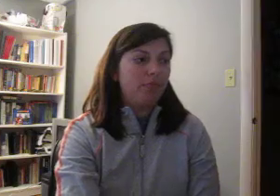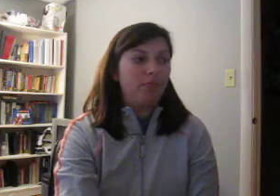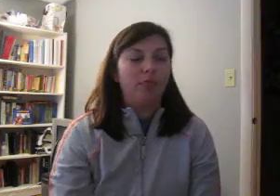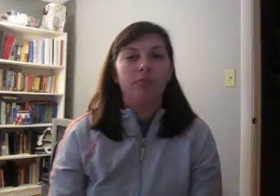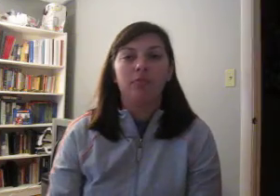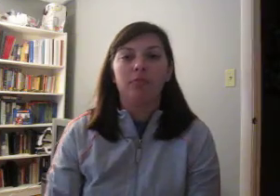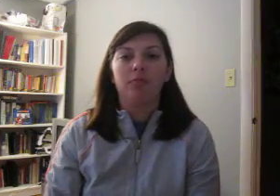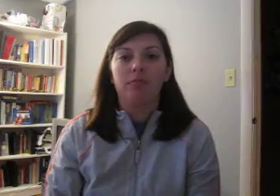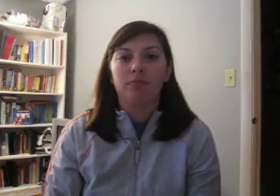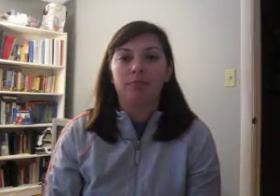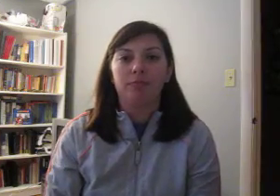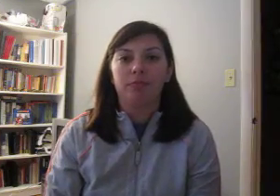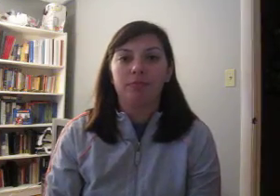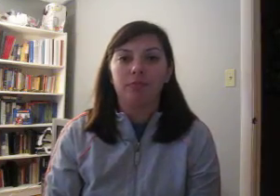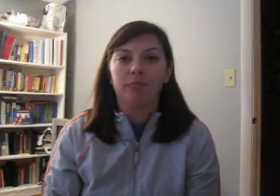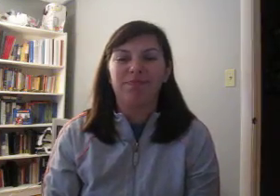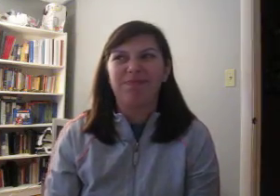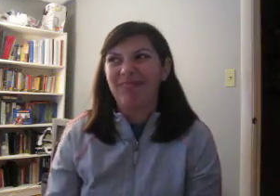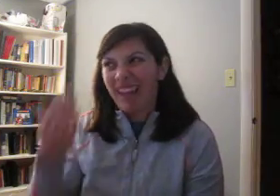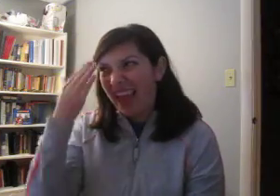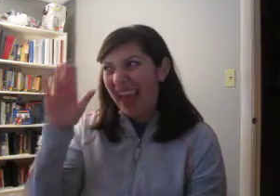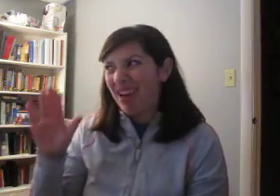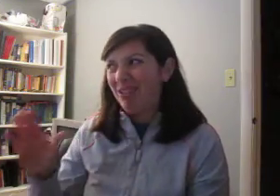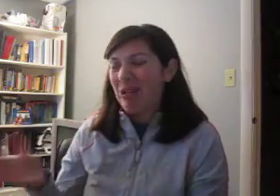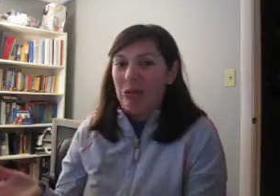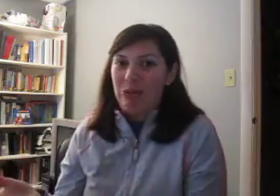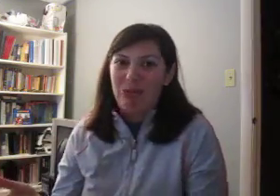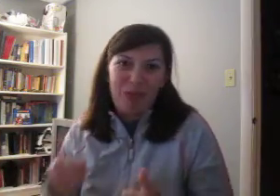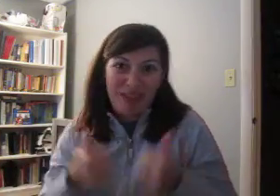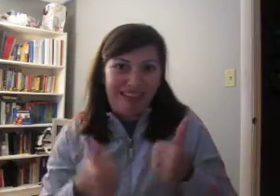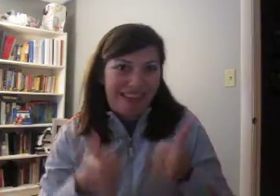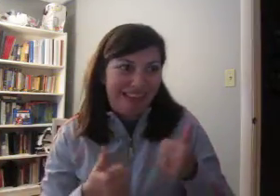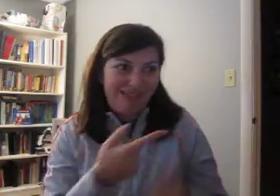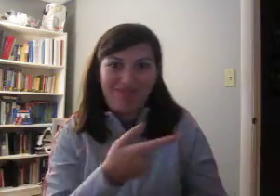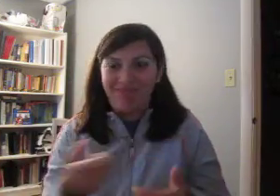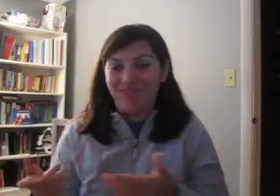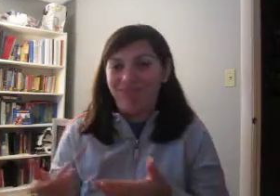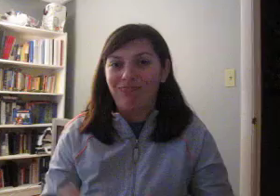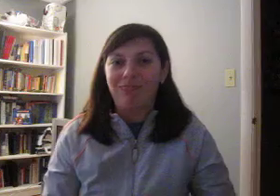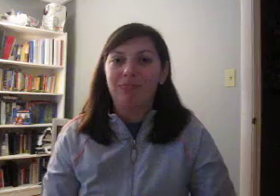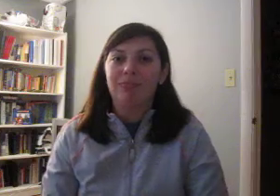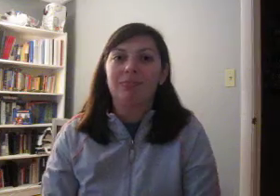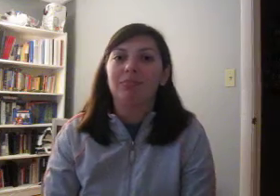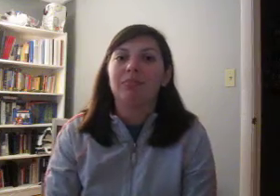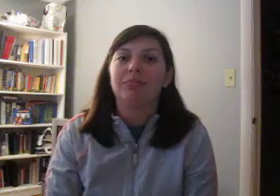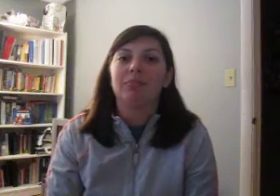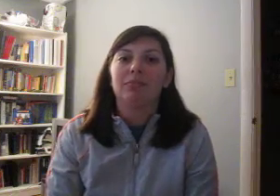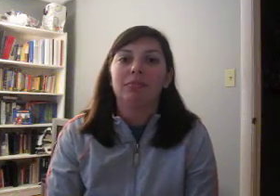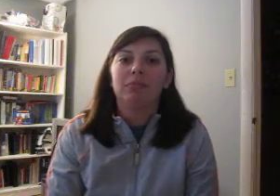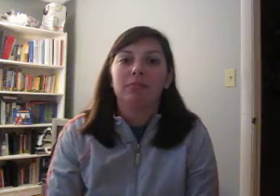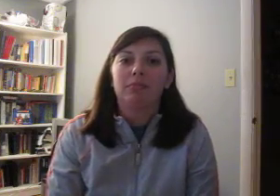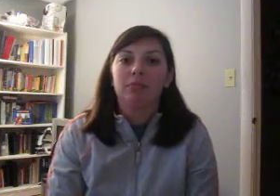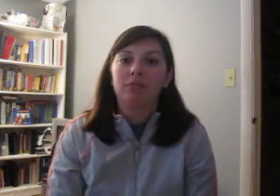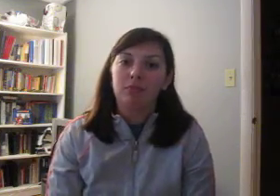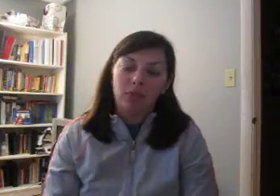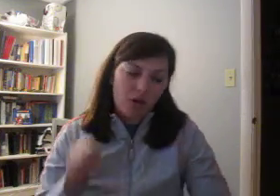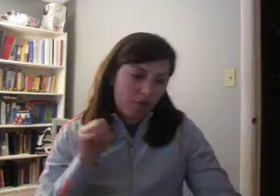I'm not really sure where it would go. So it would go there, and it waits for a really long